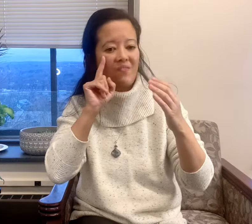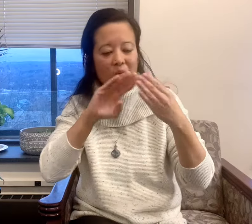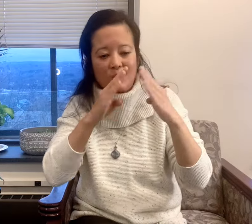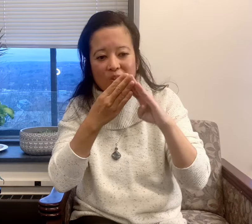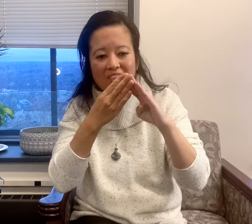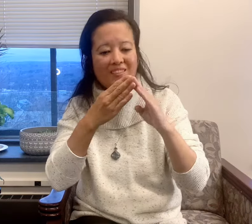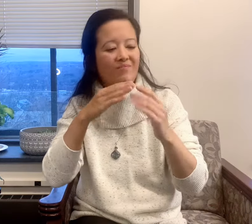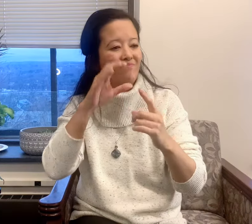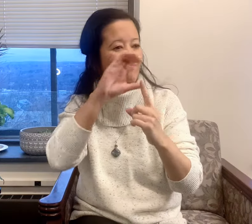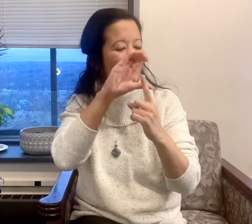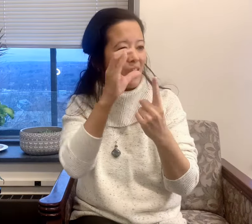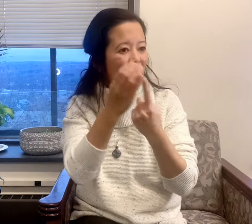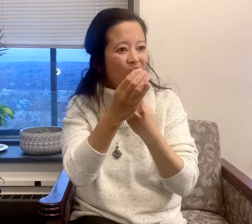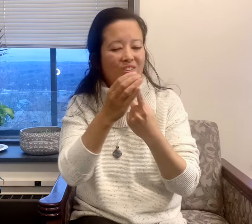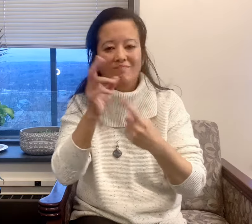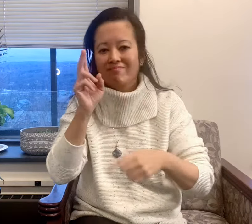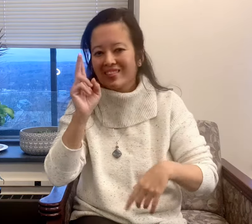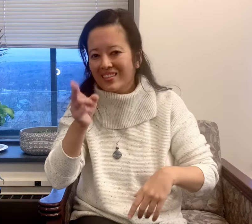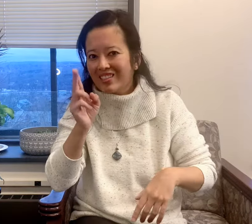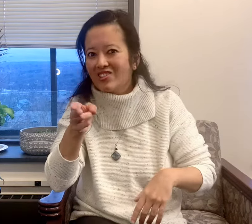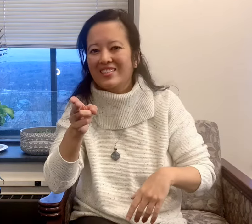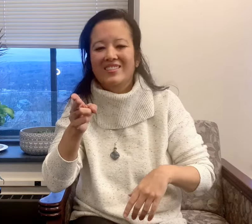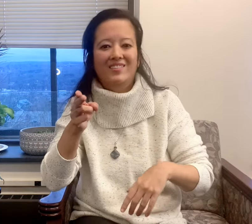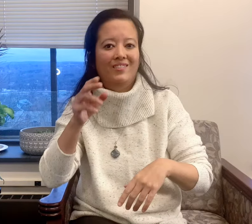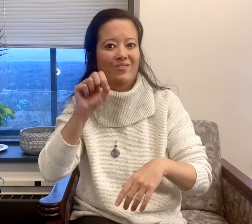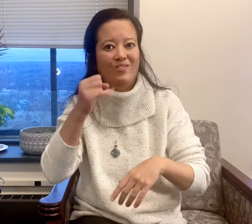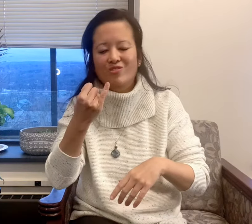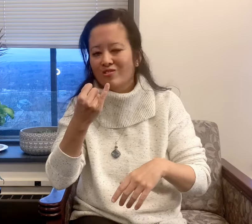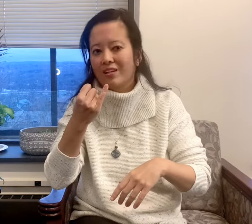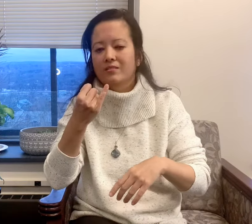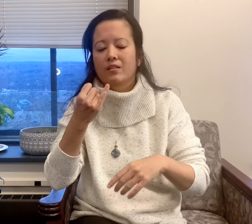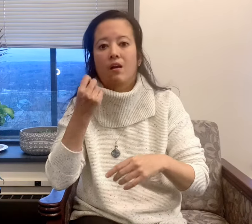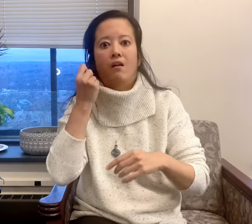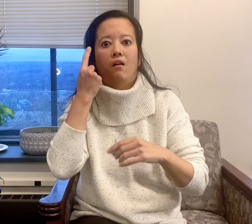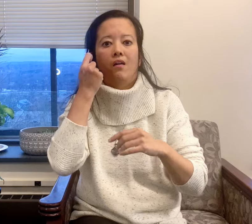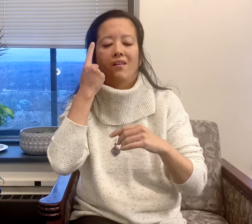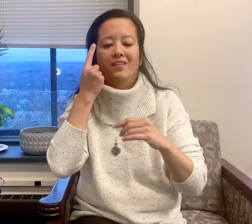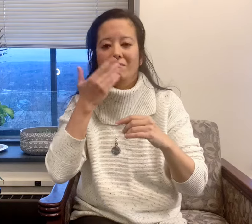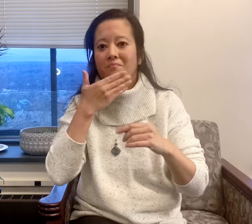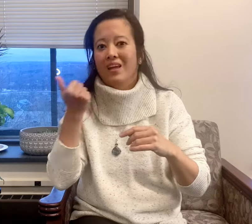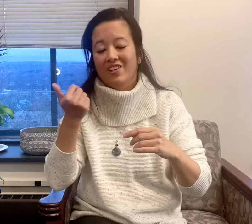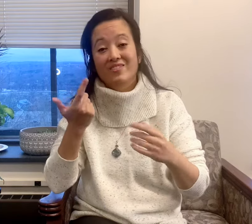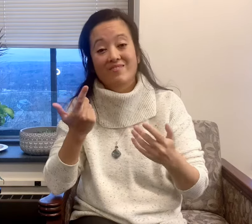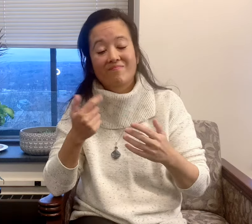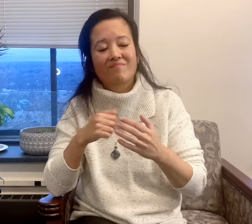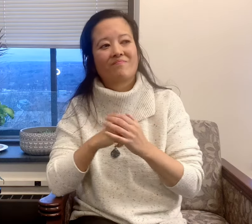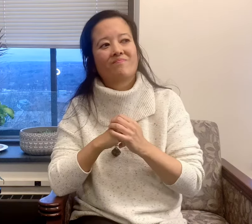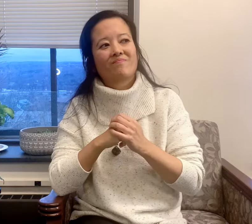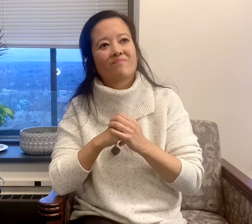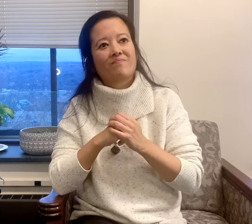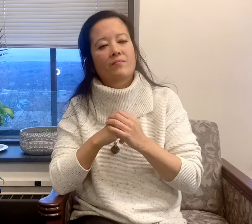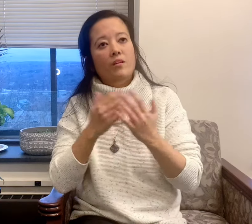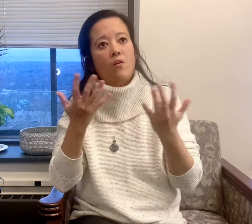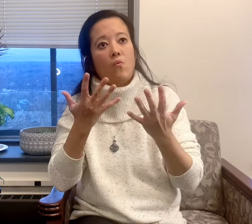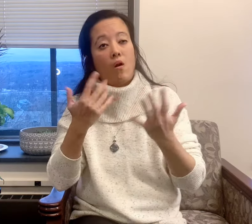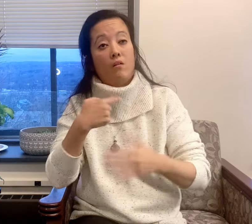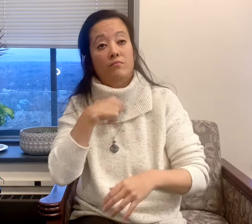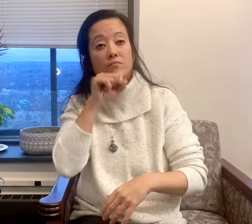the deaf conversations, deaf community, deaf culture, deaf history, social justice,